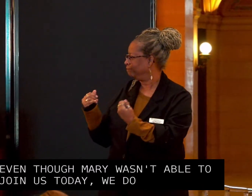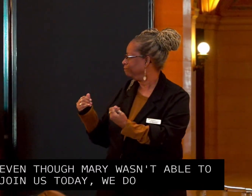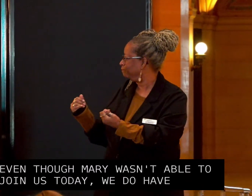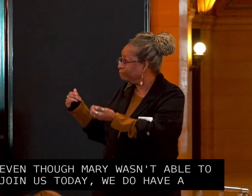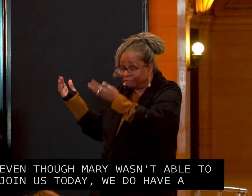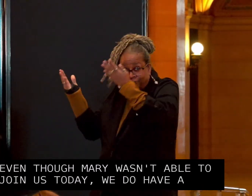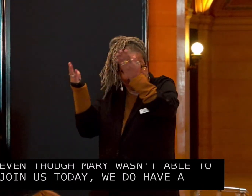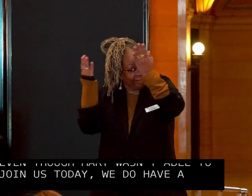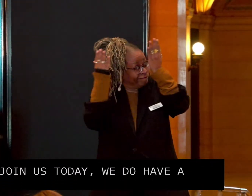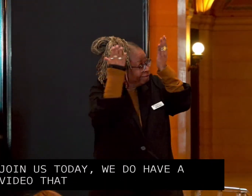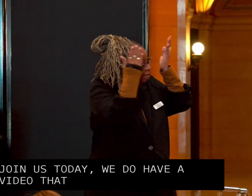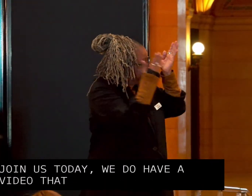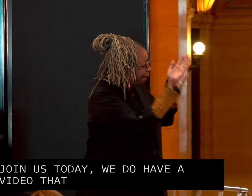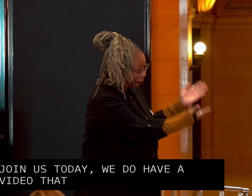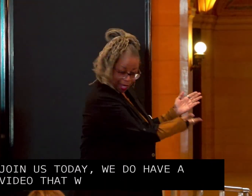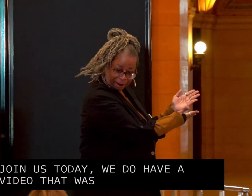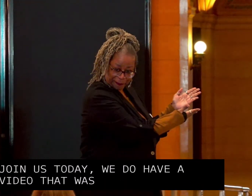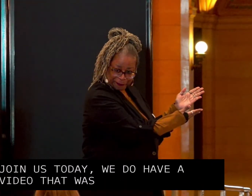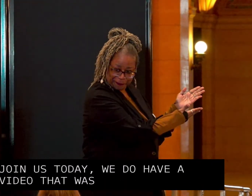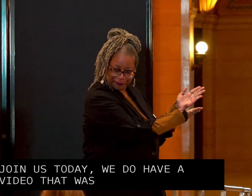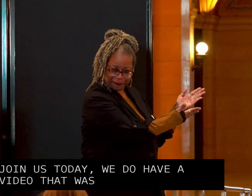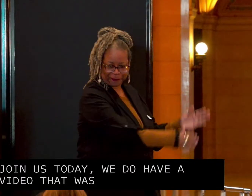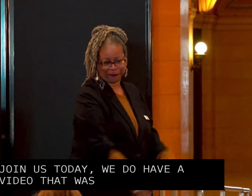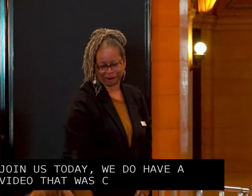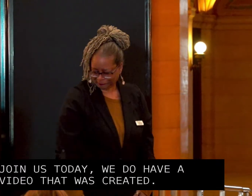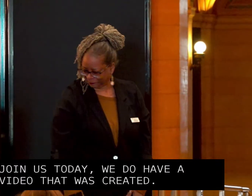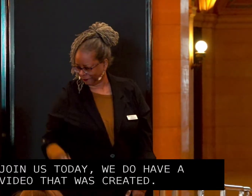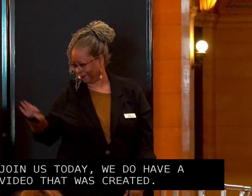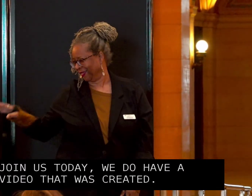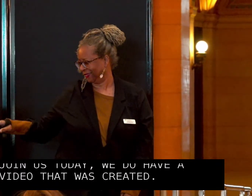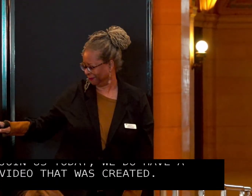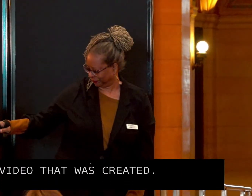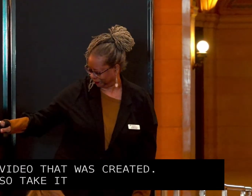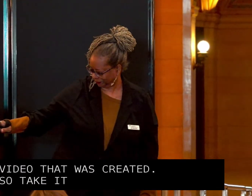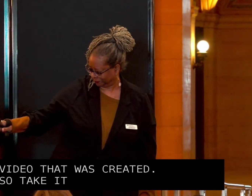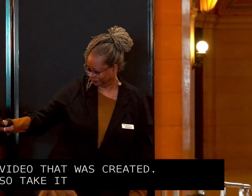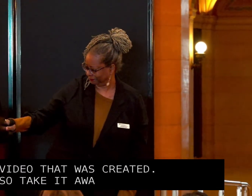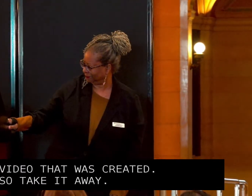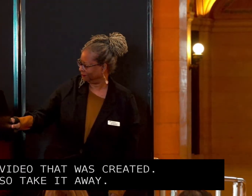created, so take it away.